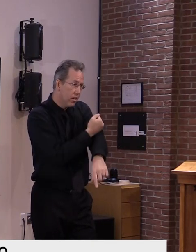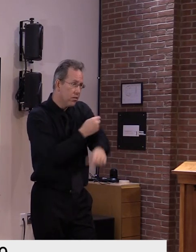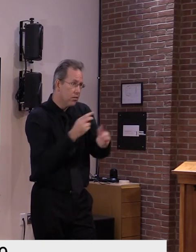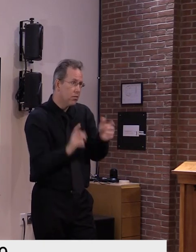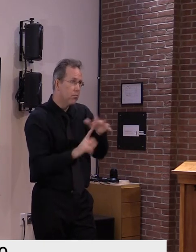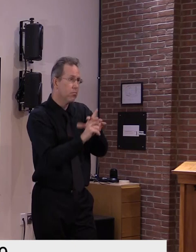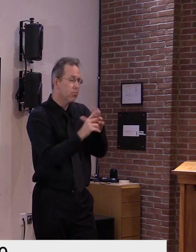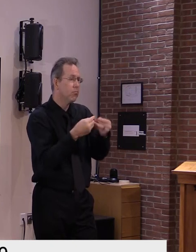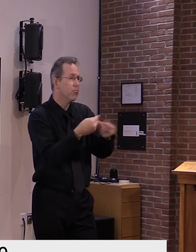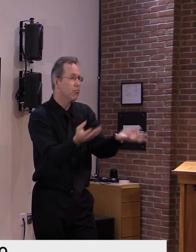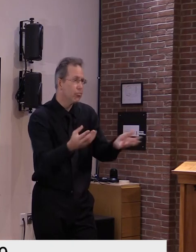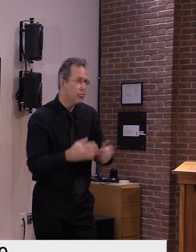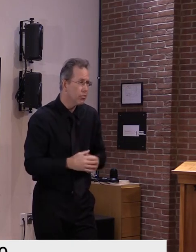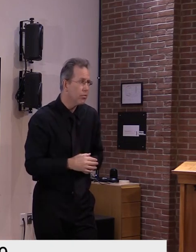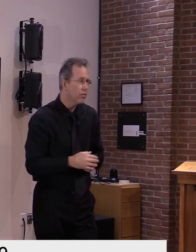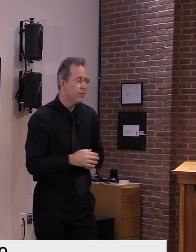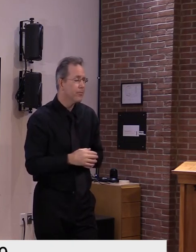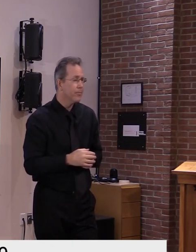late spring.